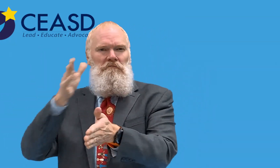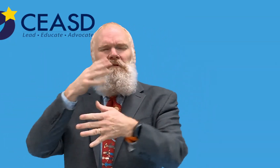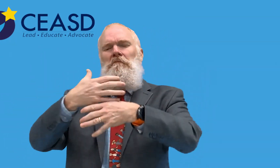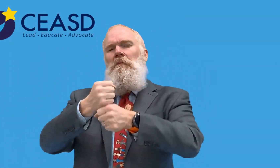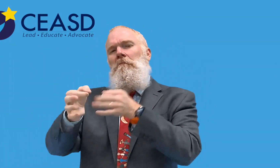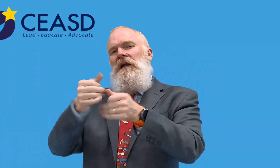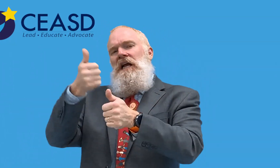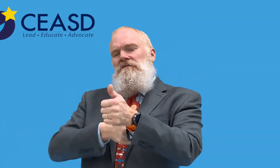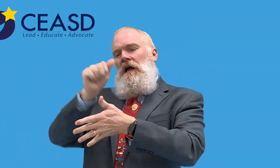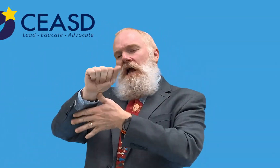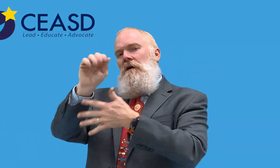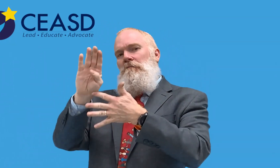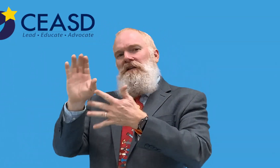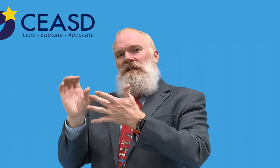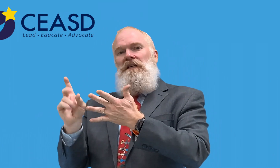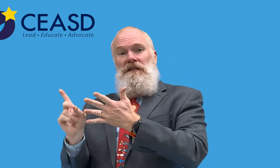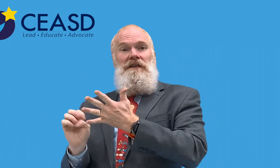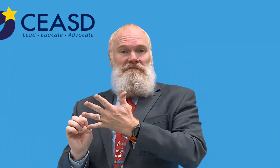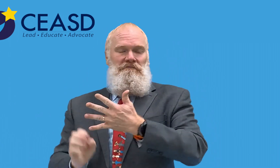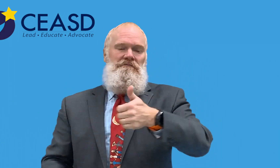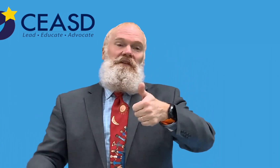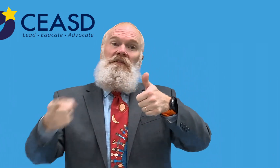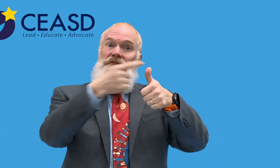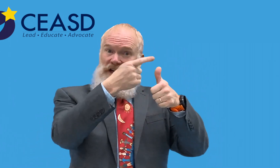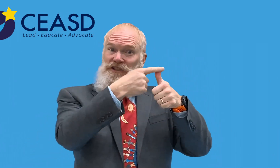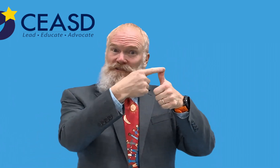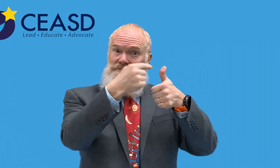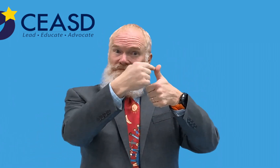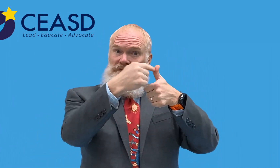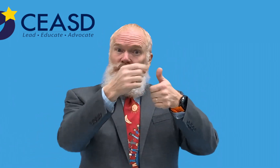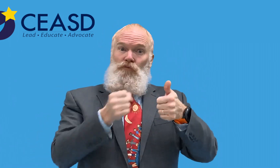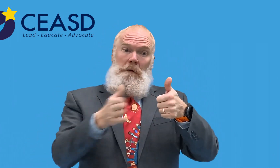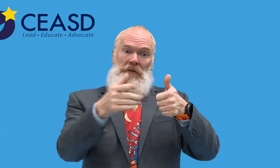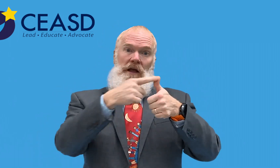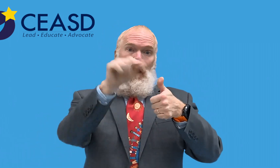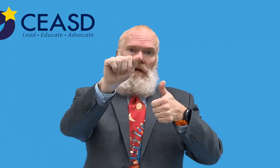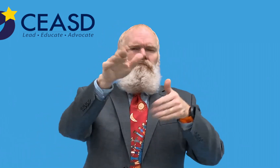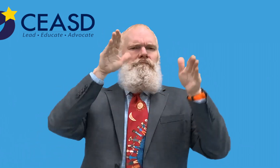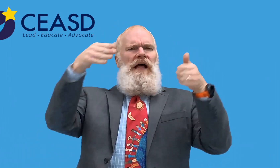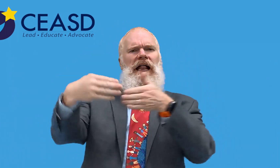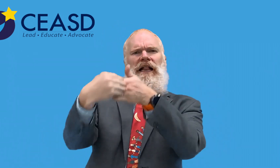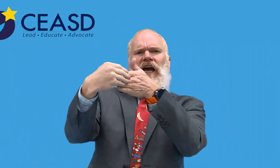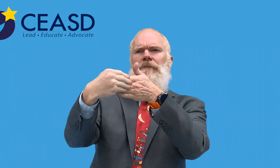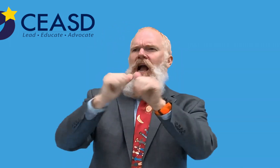Now, for our update on the strategic planning. I will briefly explain each of the 5 goals. The first goal, item